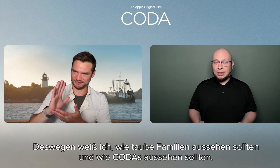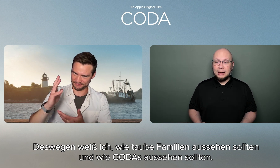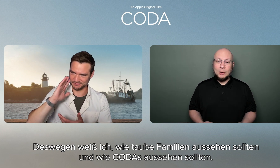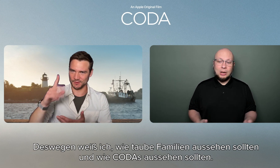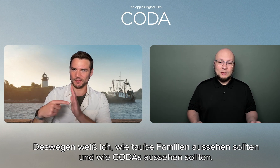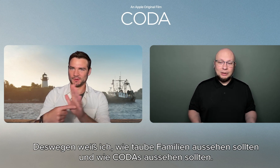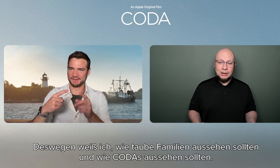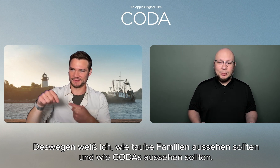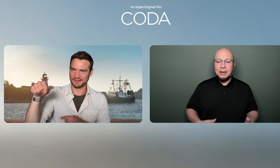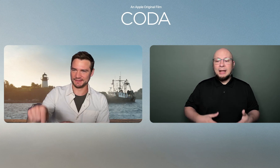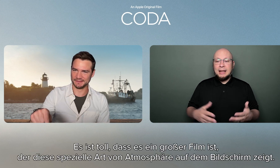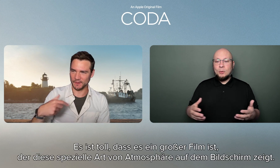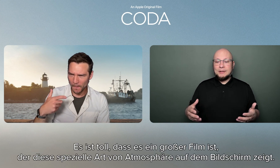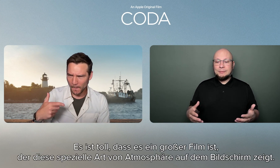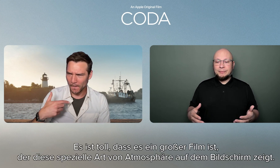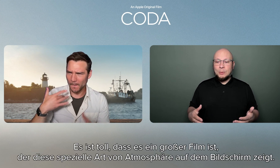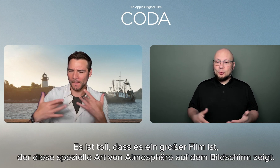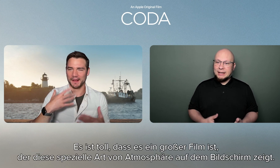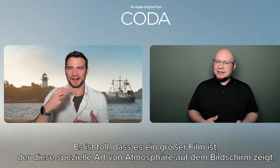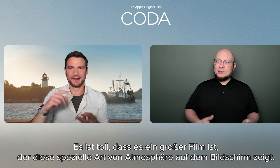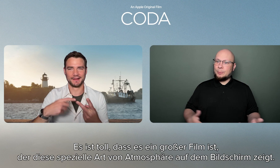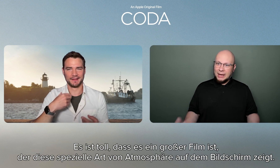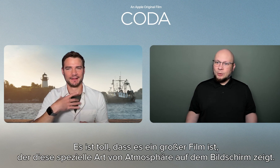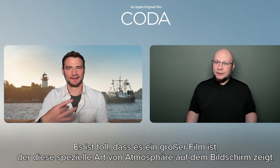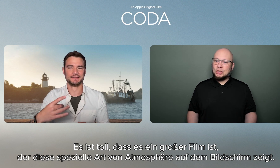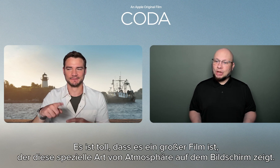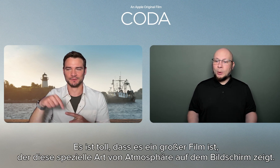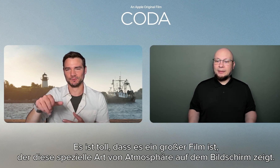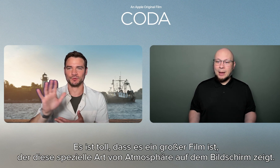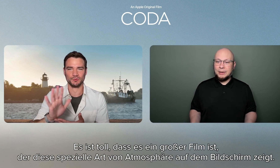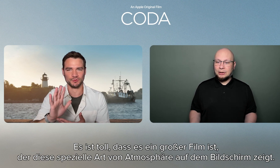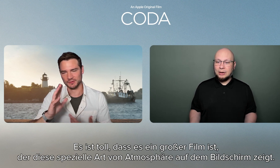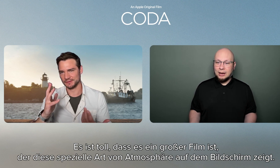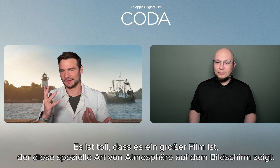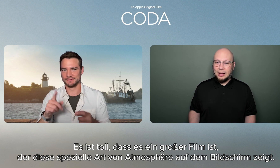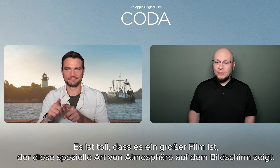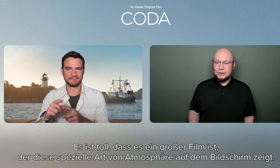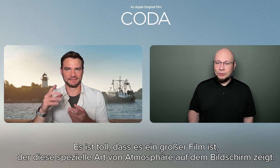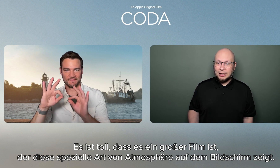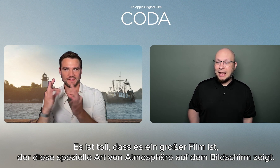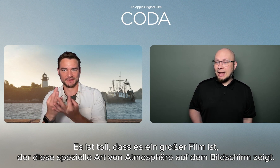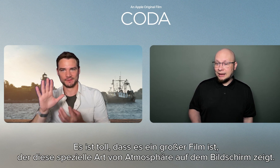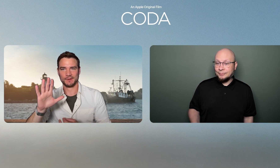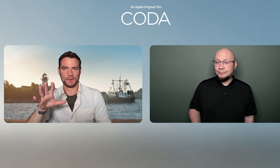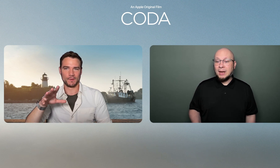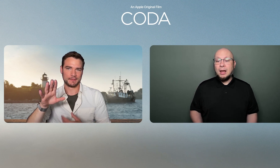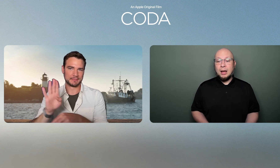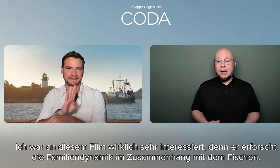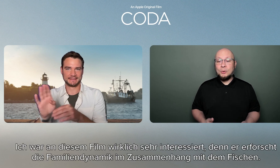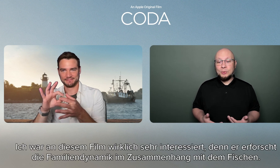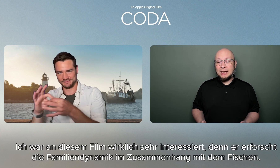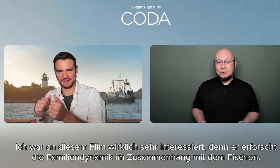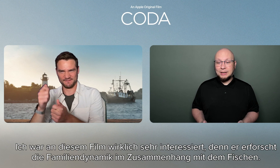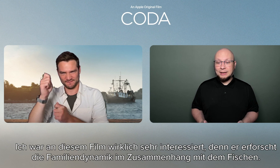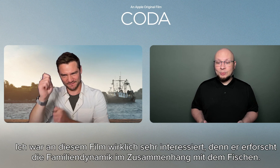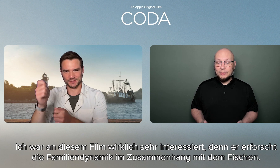might look like and what codas might look like. But it was great that this was a big movie showing that particular kind of life on screen. And I